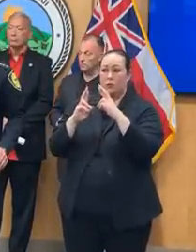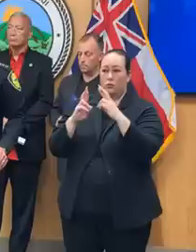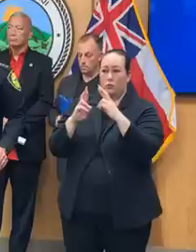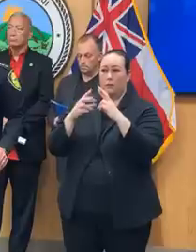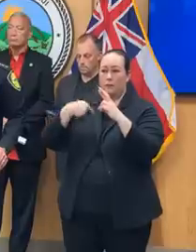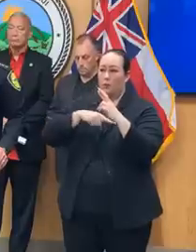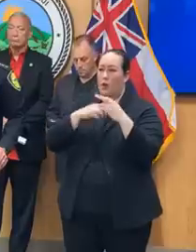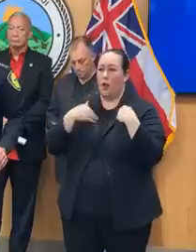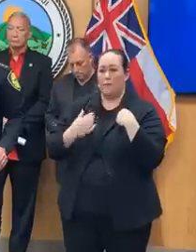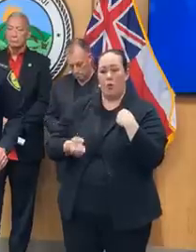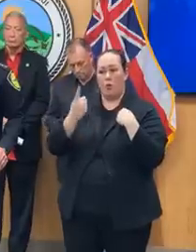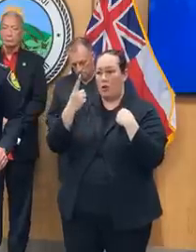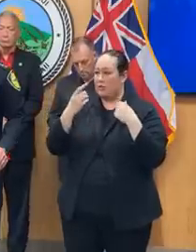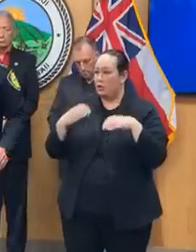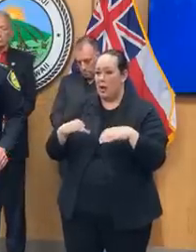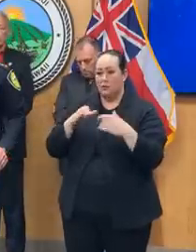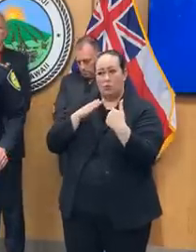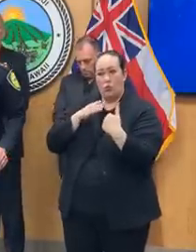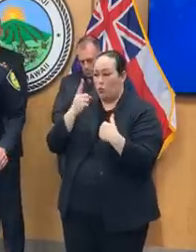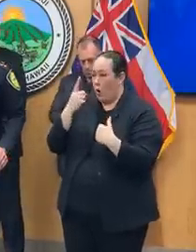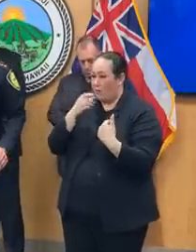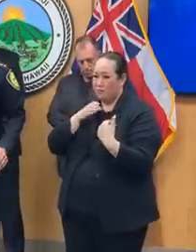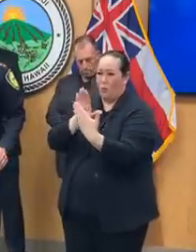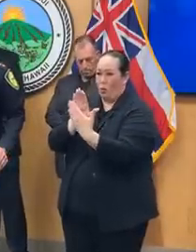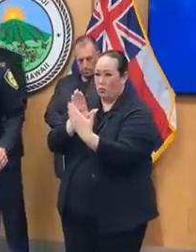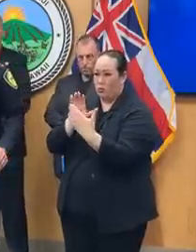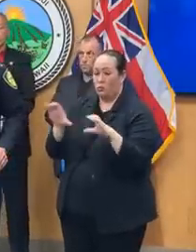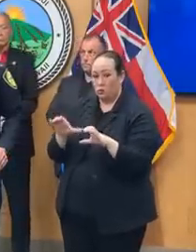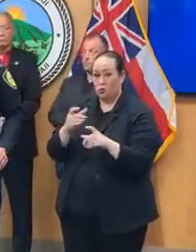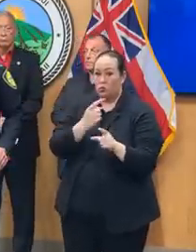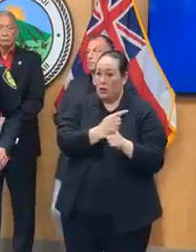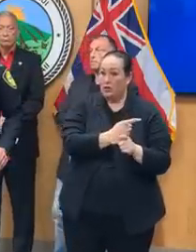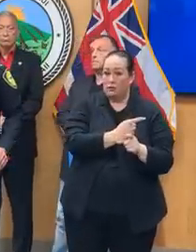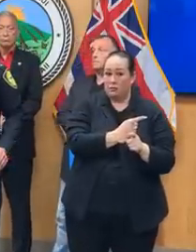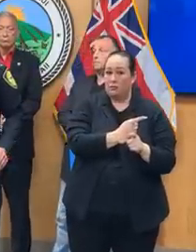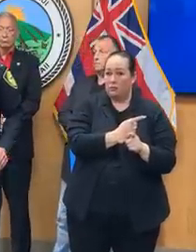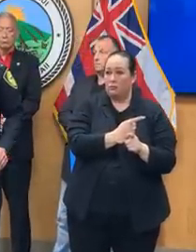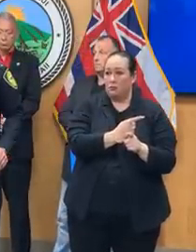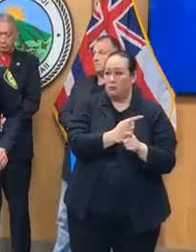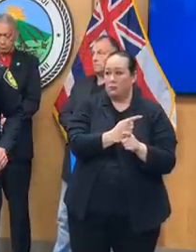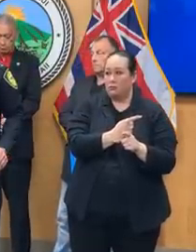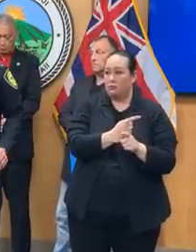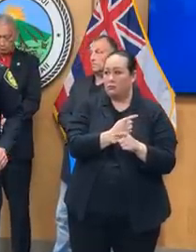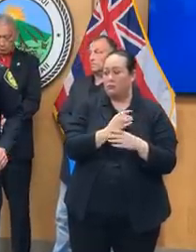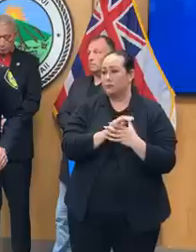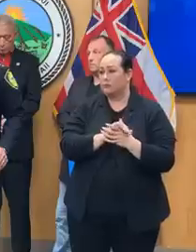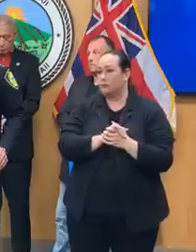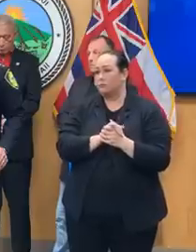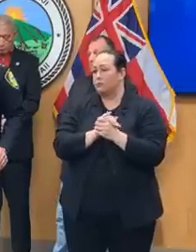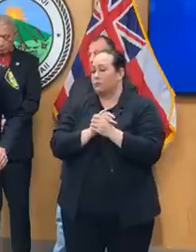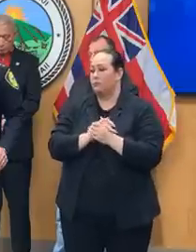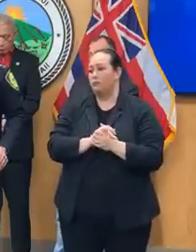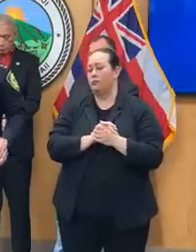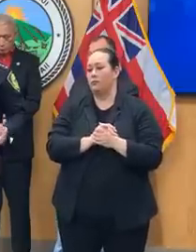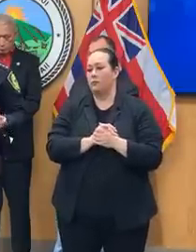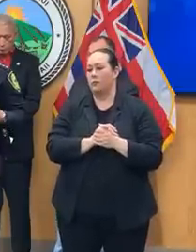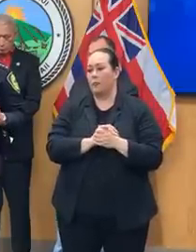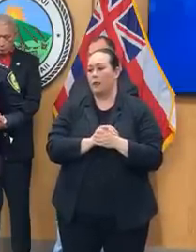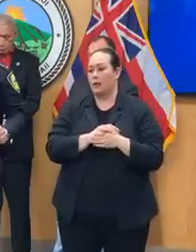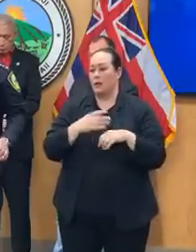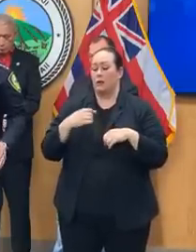We got one chance to do this right. And that's what I said, we're going to do it right. Now, we did, on